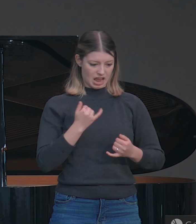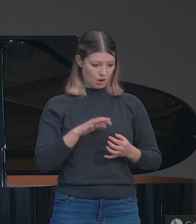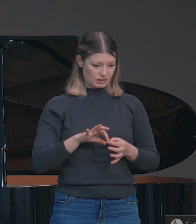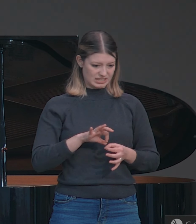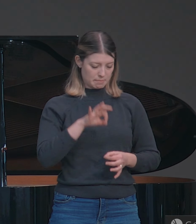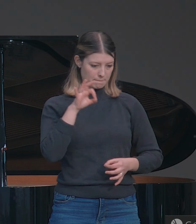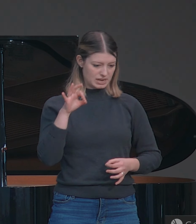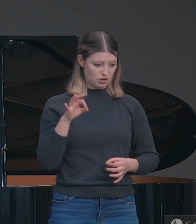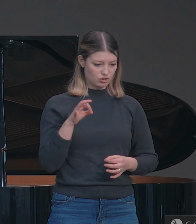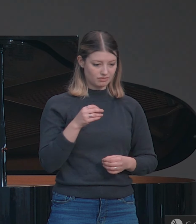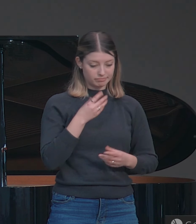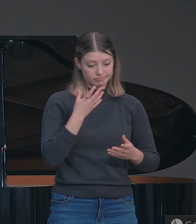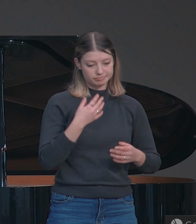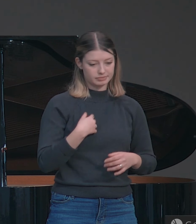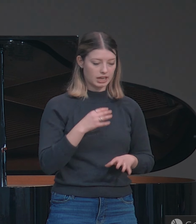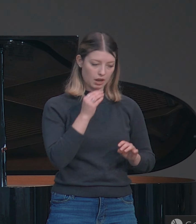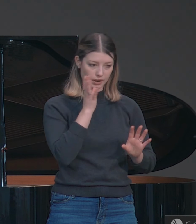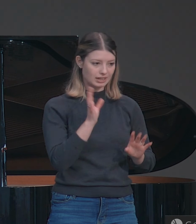cost Jesus his life.